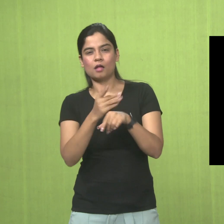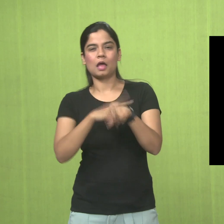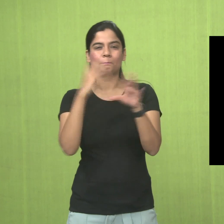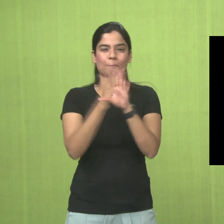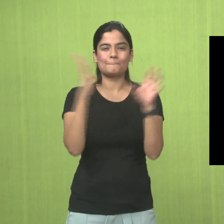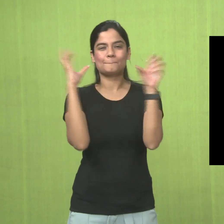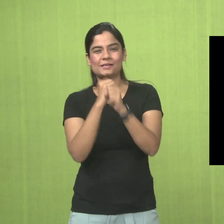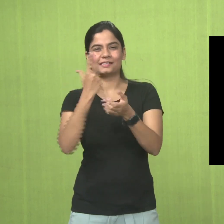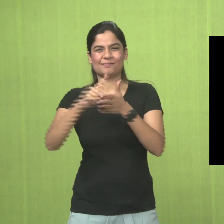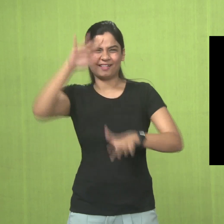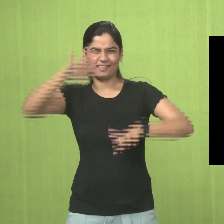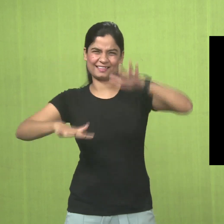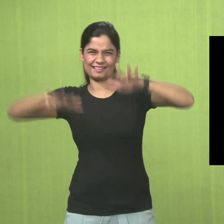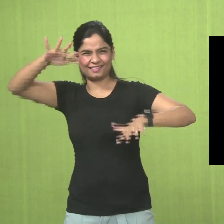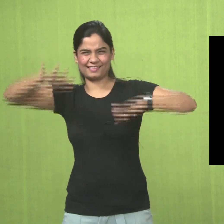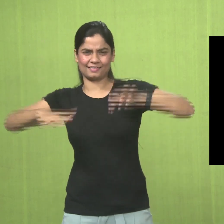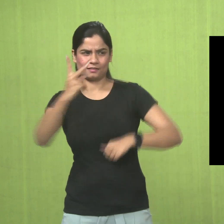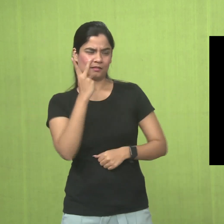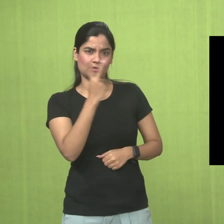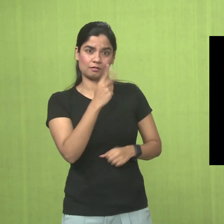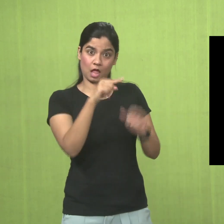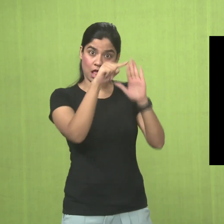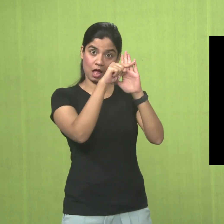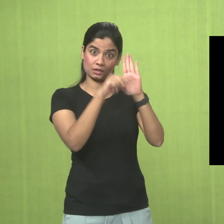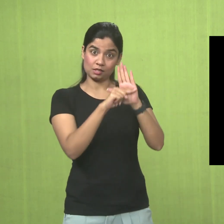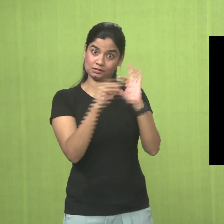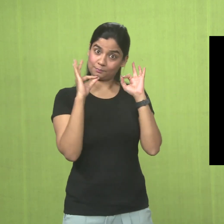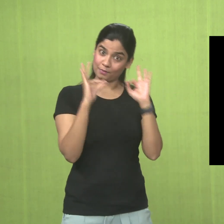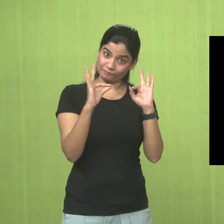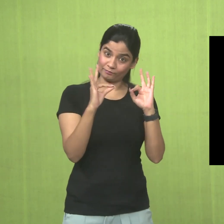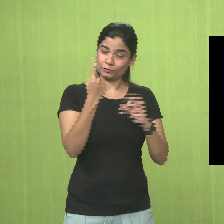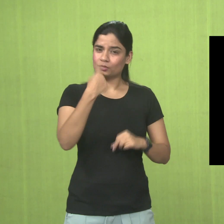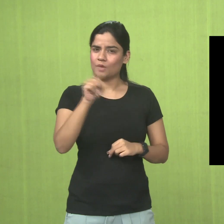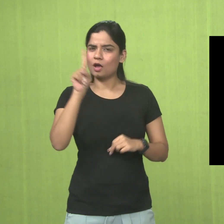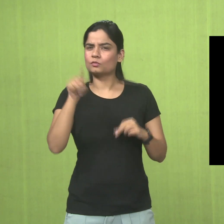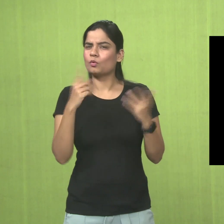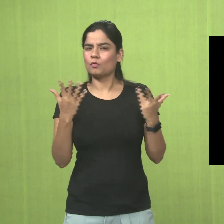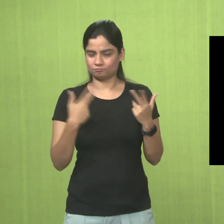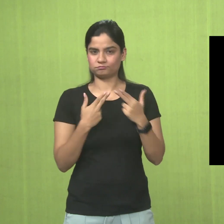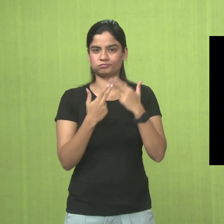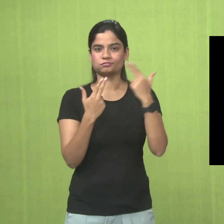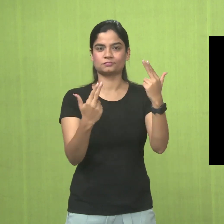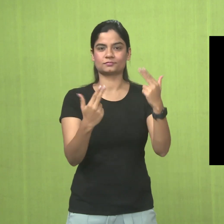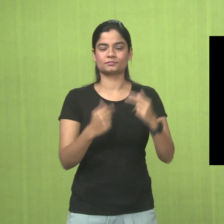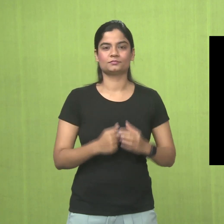who are lazy and are not on time for the work. Is it following the ethics? Is it right or wrong? We will be discussing